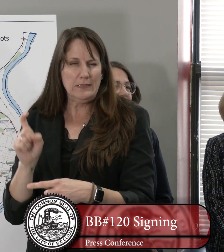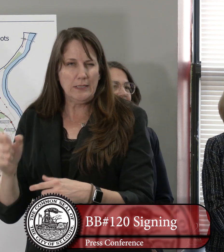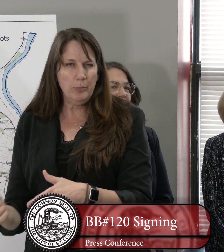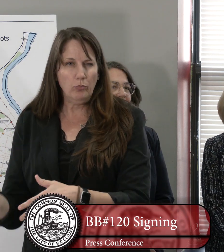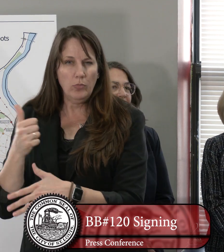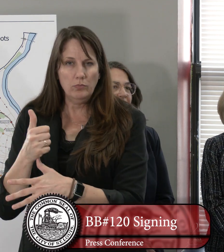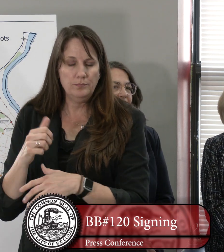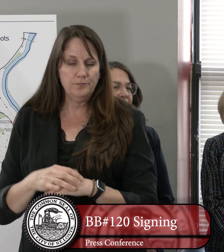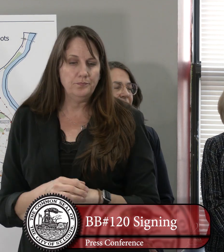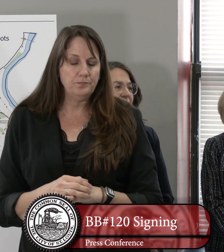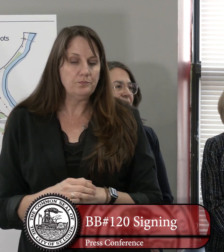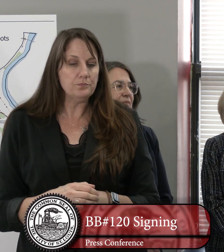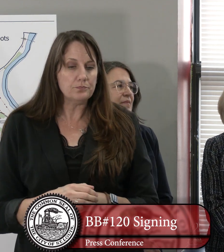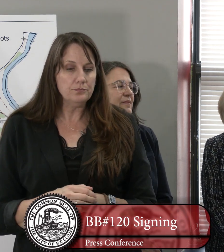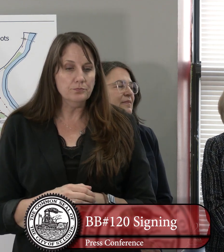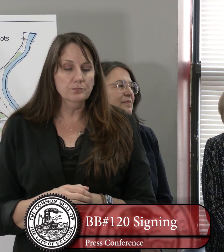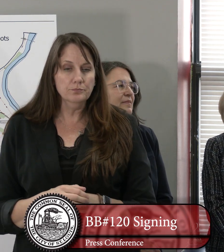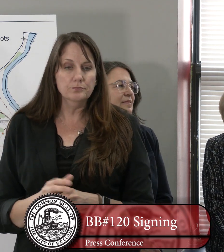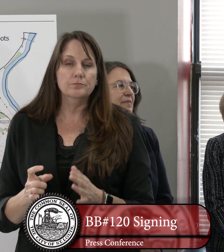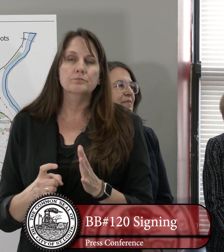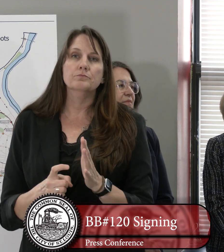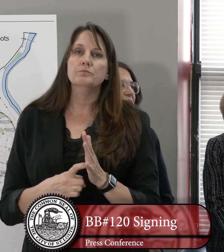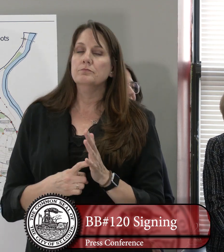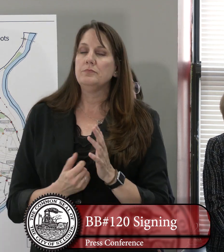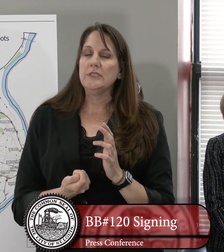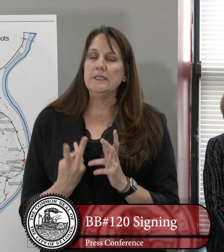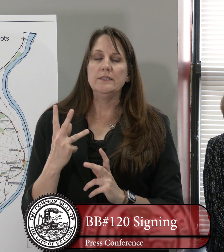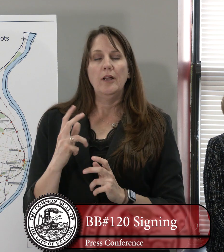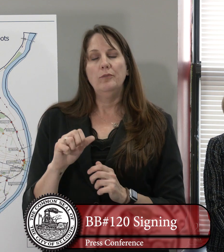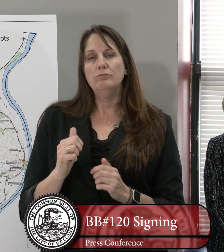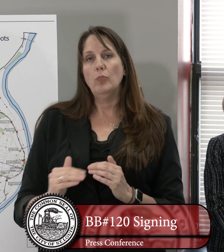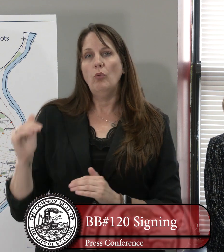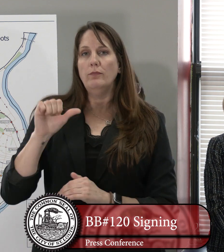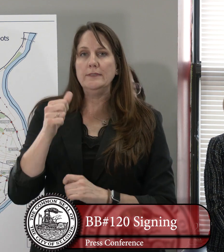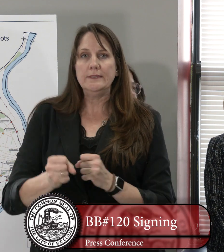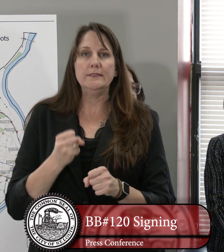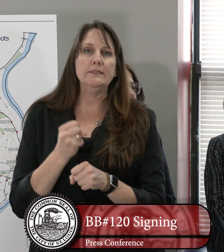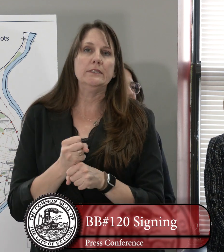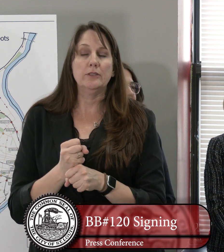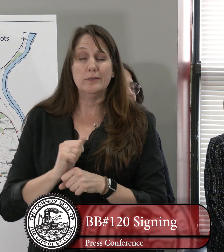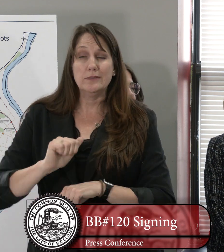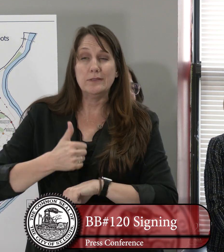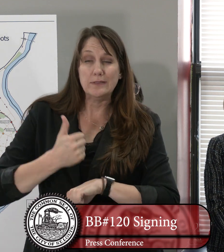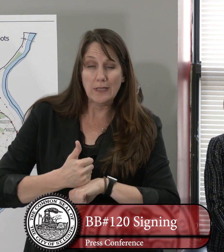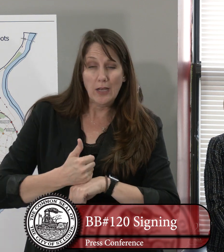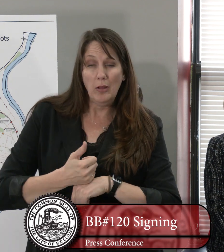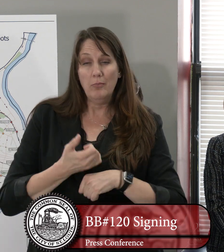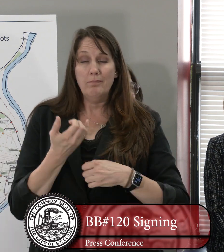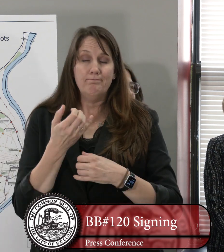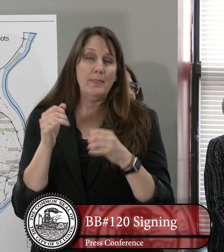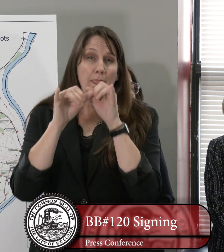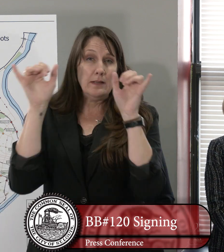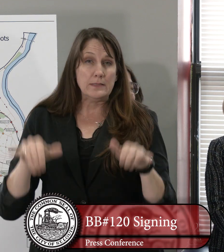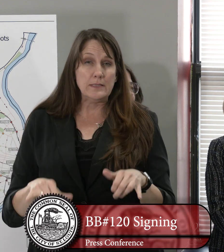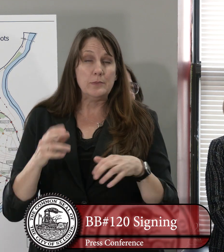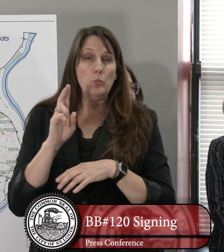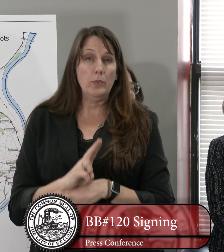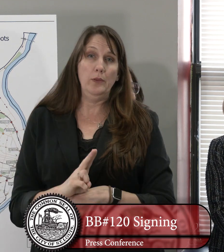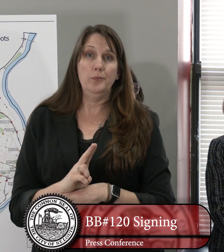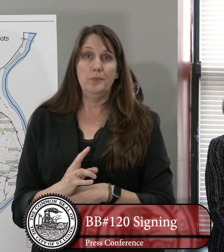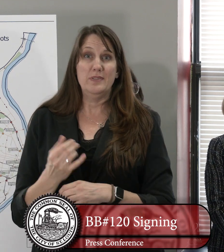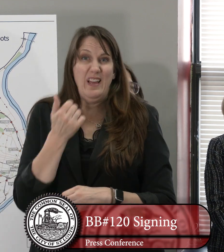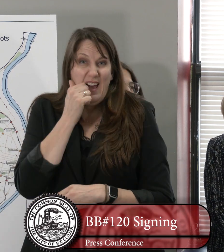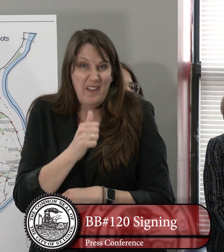prioritized. It took decades to build the infrastructure that we use every single day. This will not be work that we can complete